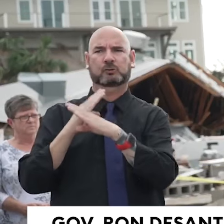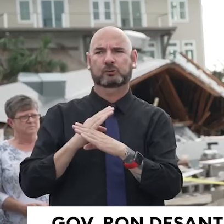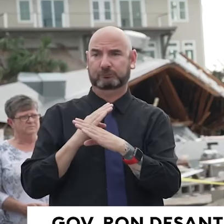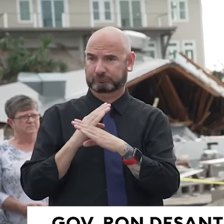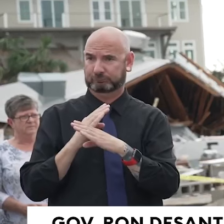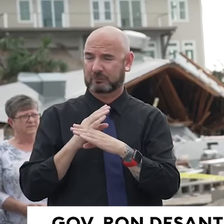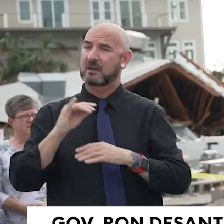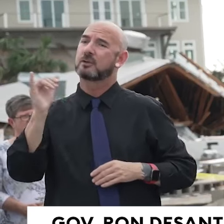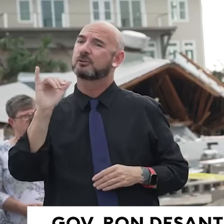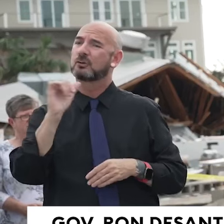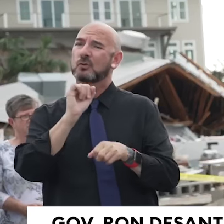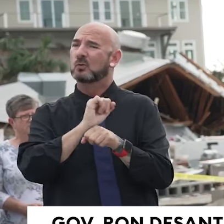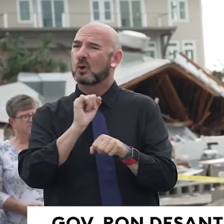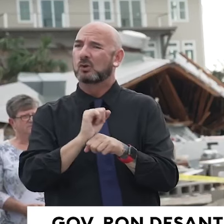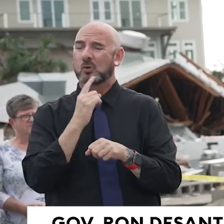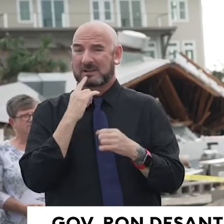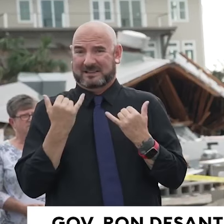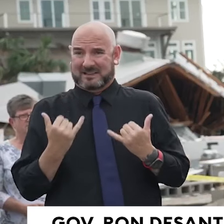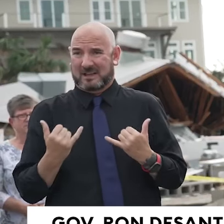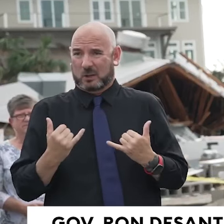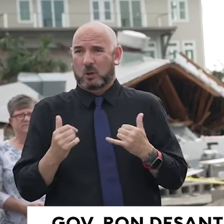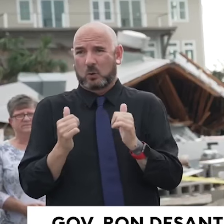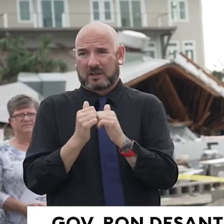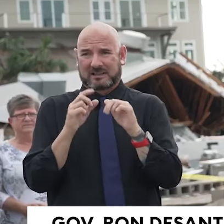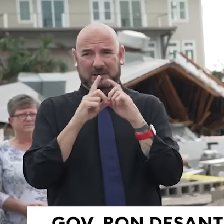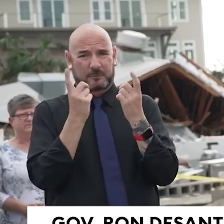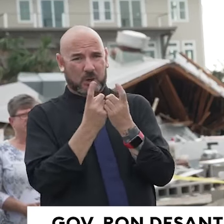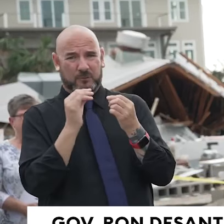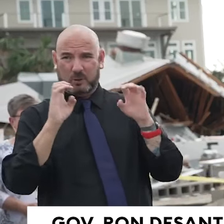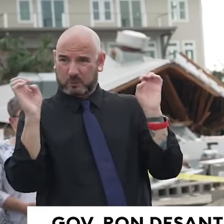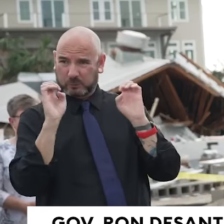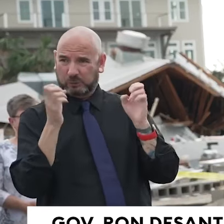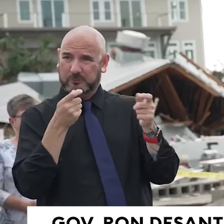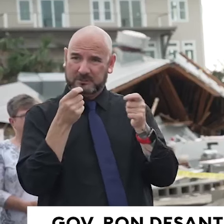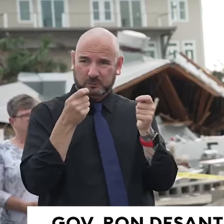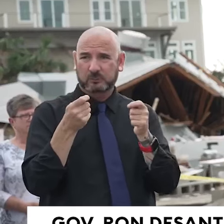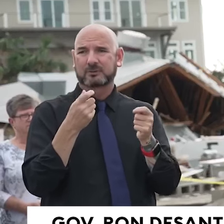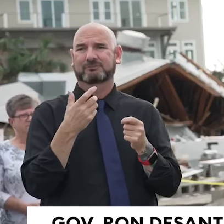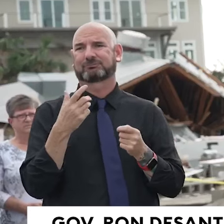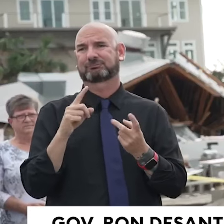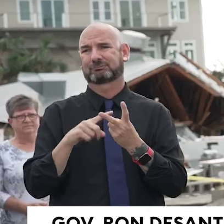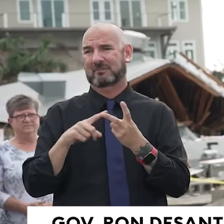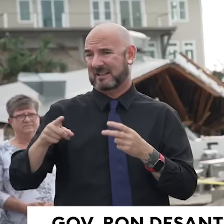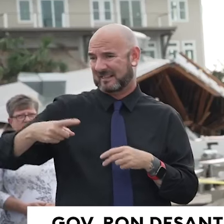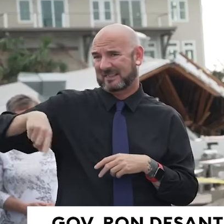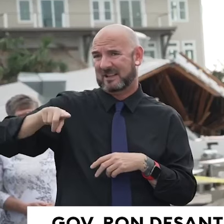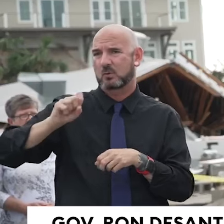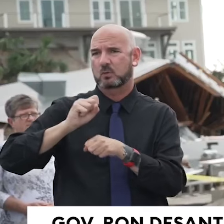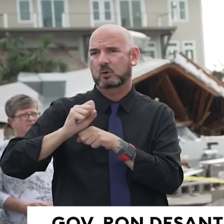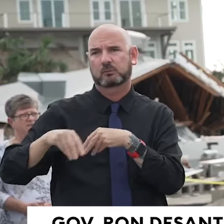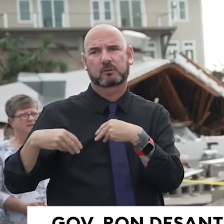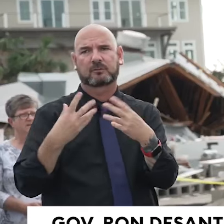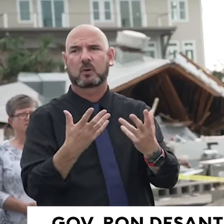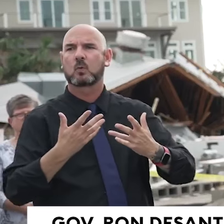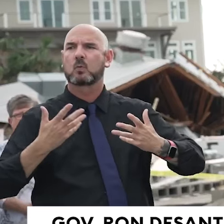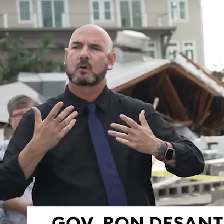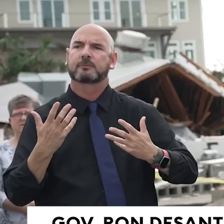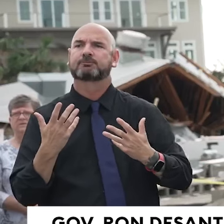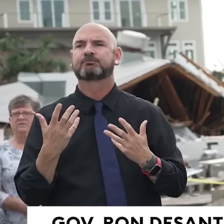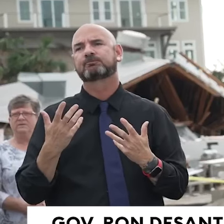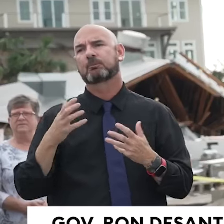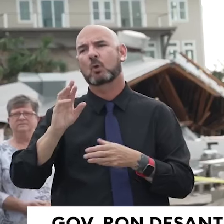working now with the Department of Emergency Management, and they are working to provide travel trailers for people to